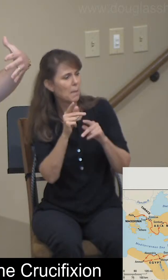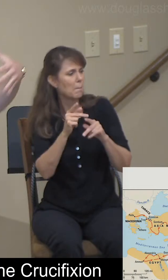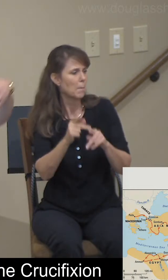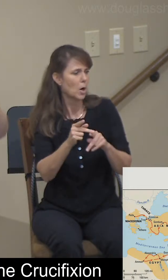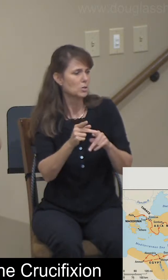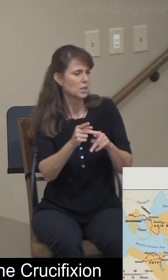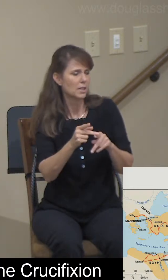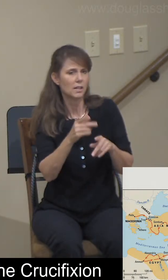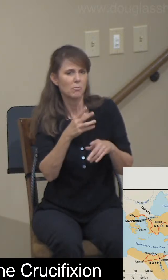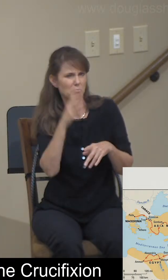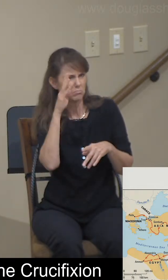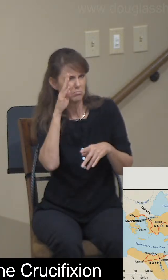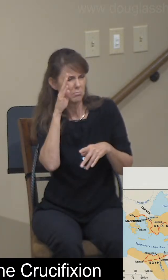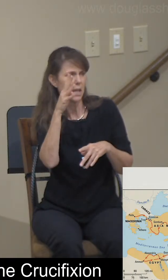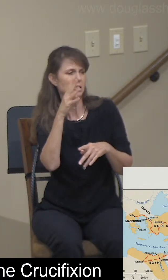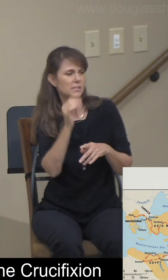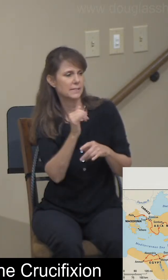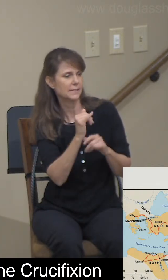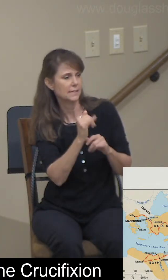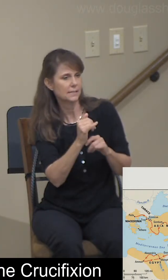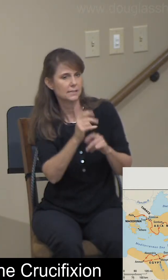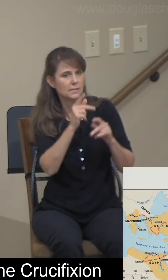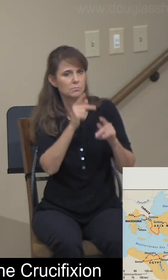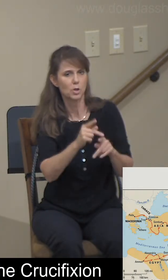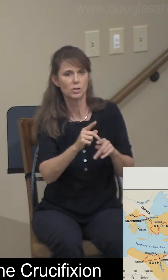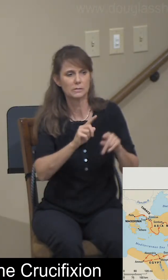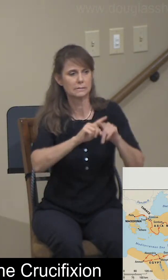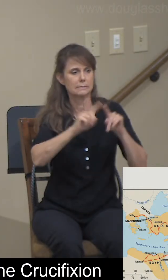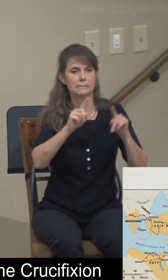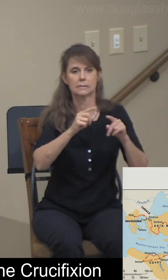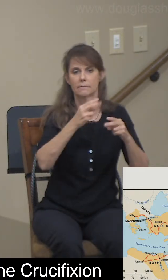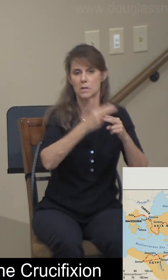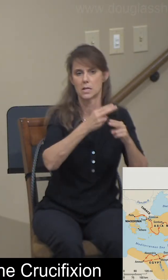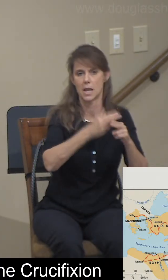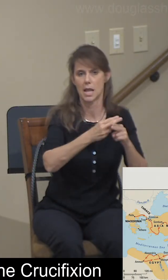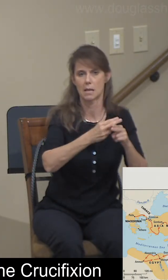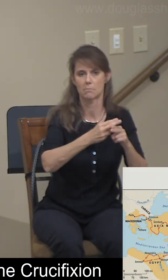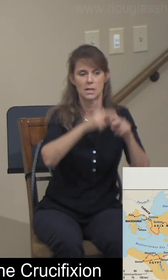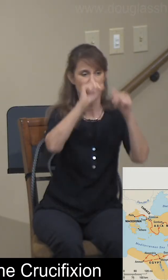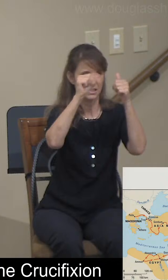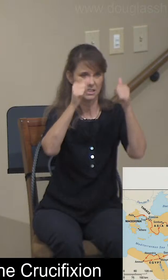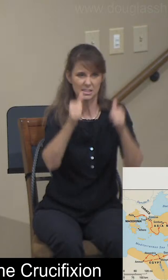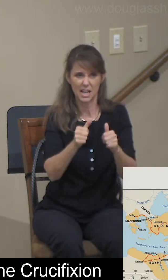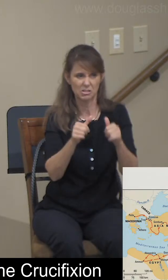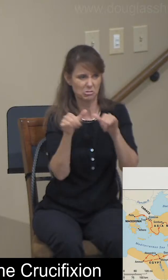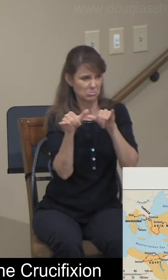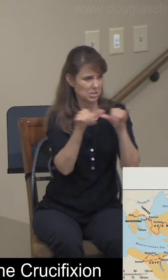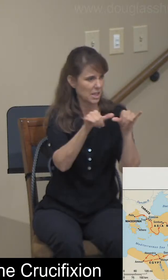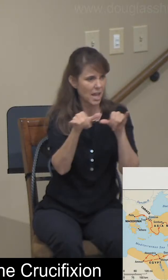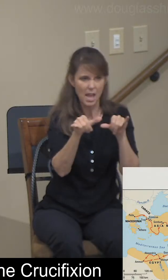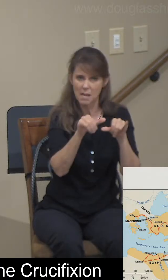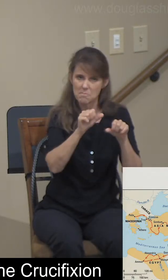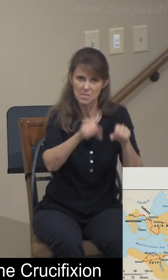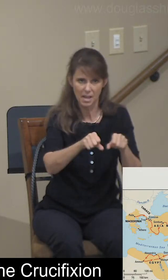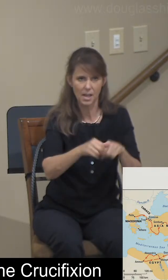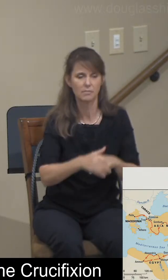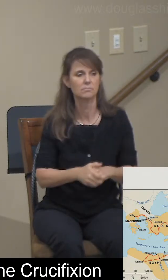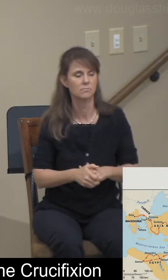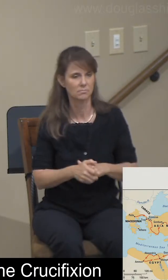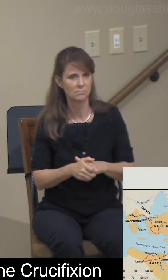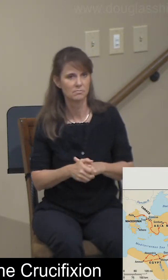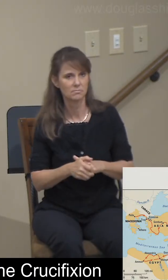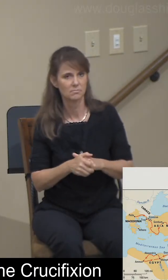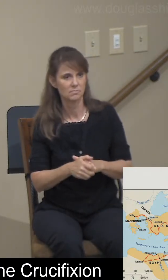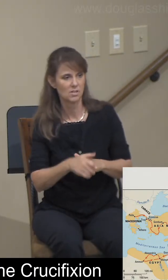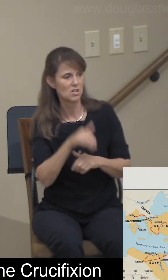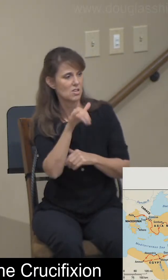make statues that look like our god Artemis and say that that's Isis. The Jewish god Yahweh, that's similar to Zeus, so we'll